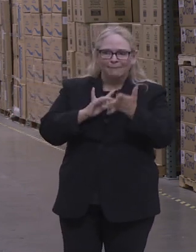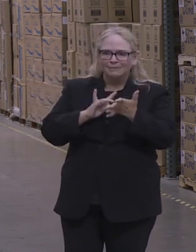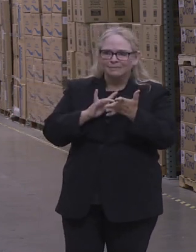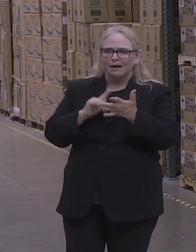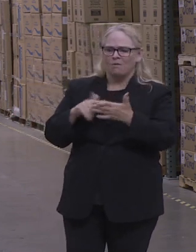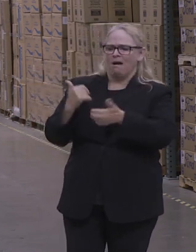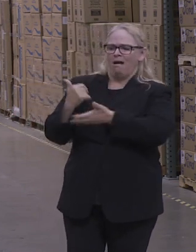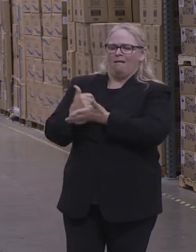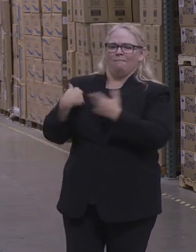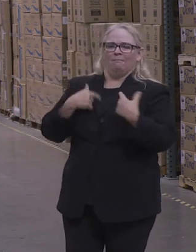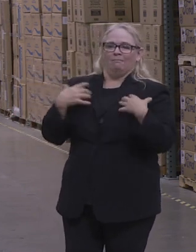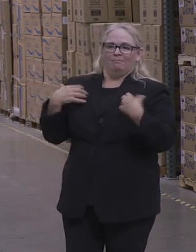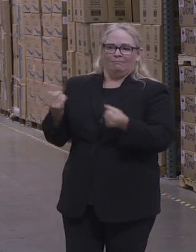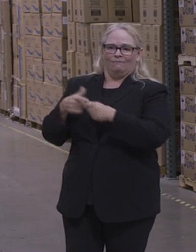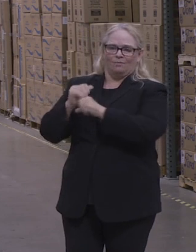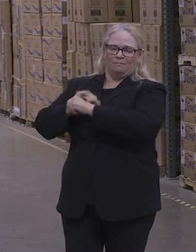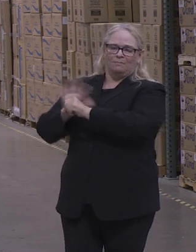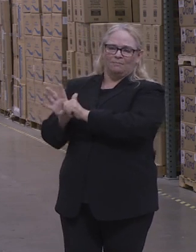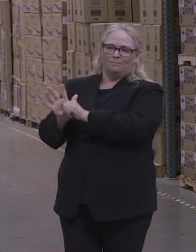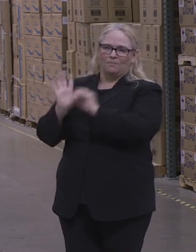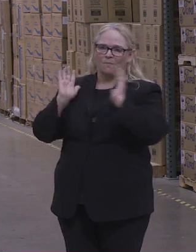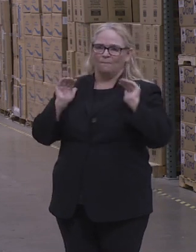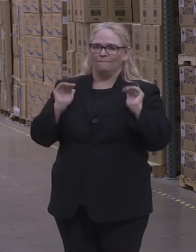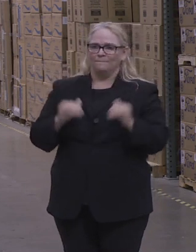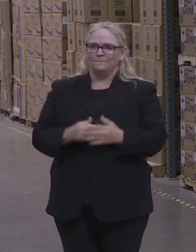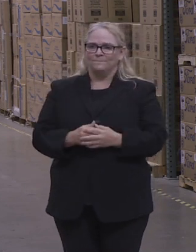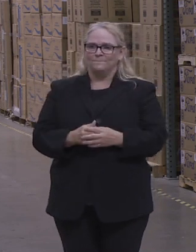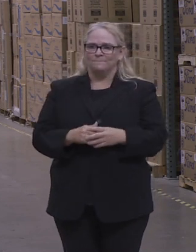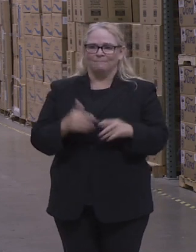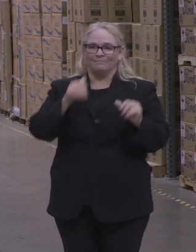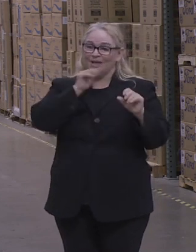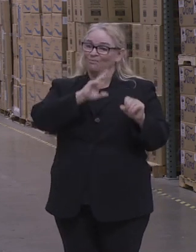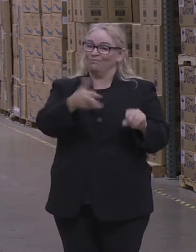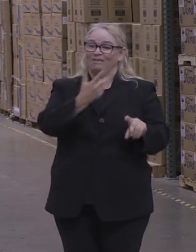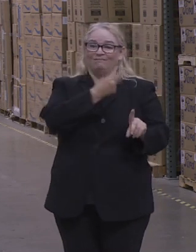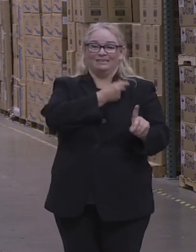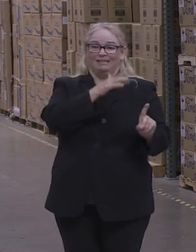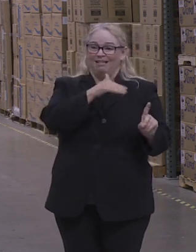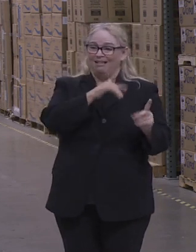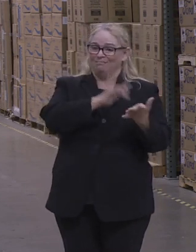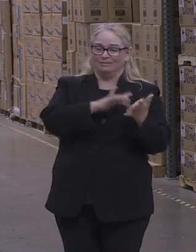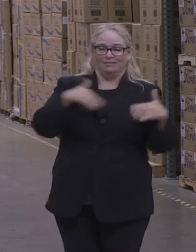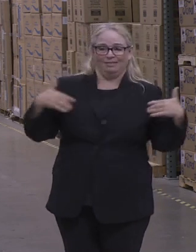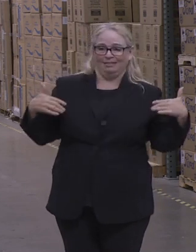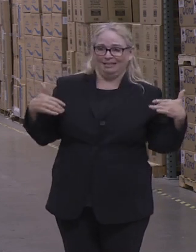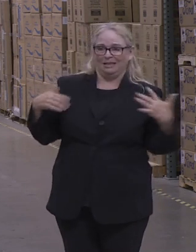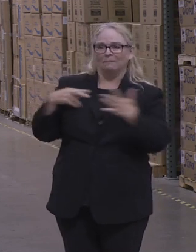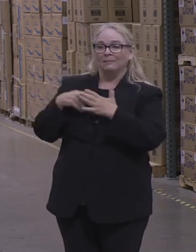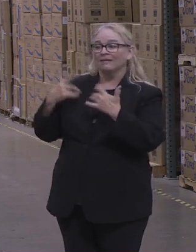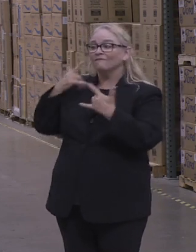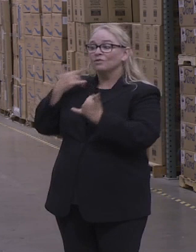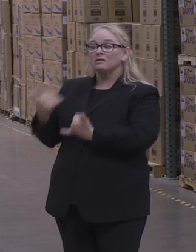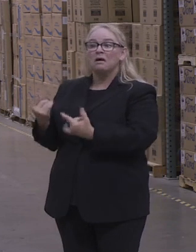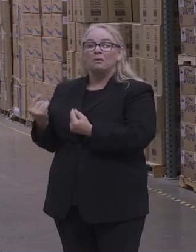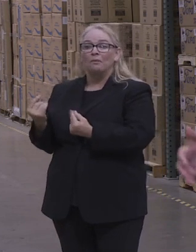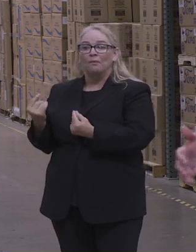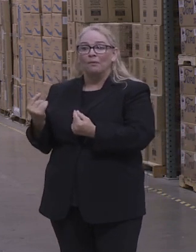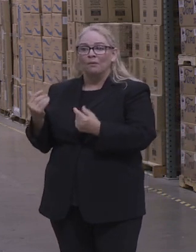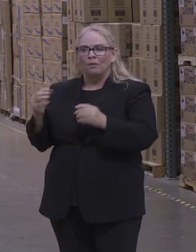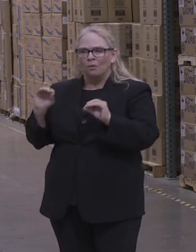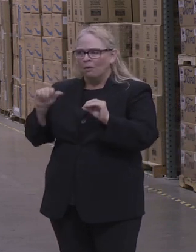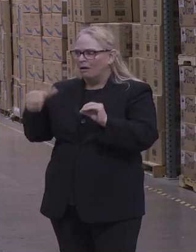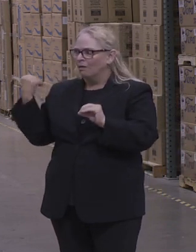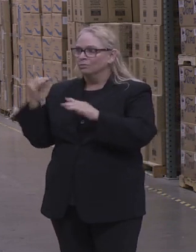of this. But when that happens will be determined on our behavior, day in, day out, individual by individual. And I just